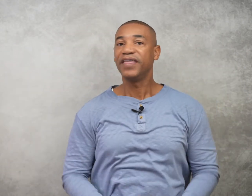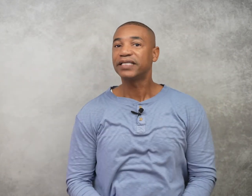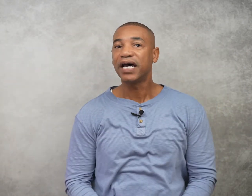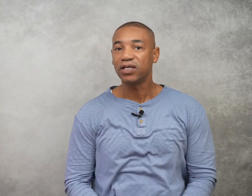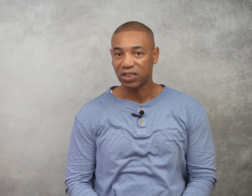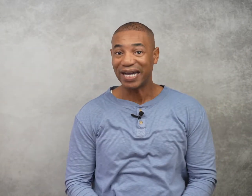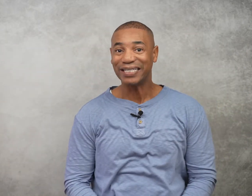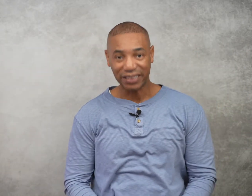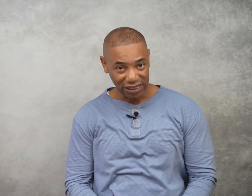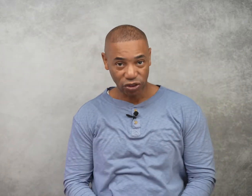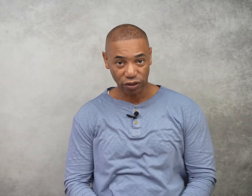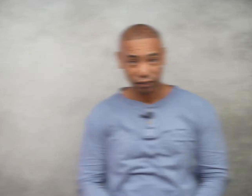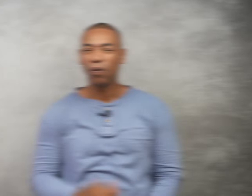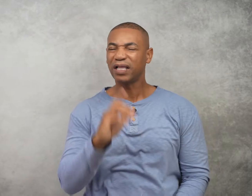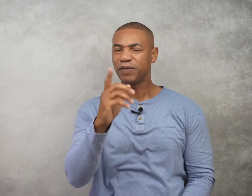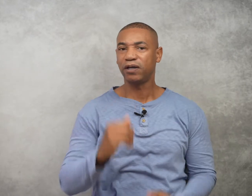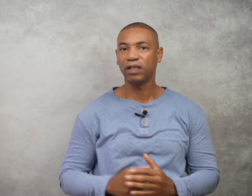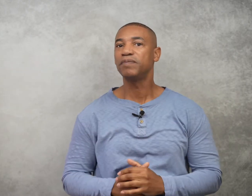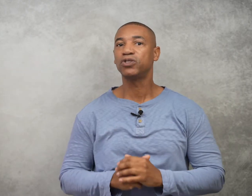That's how you sign teacher. While I'm here, let me show you how